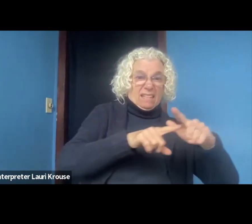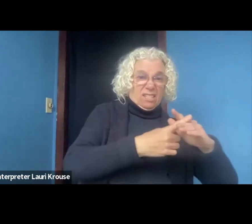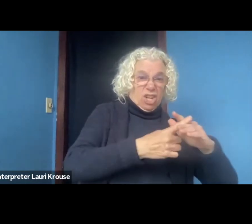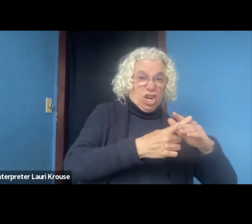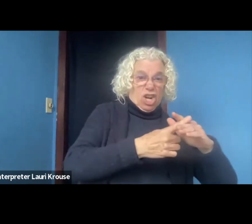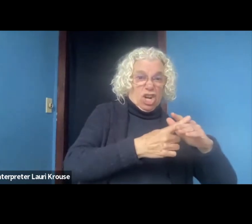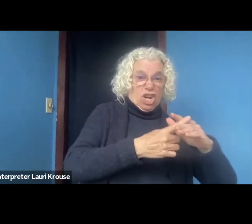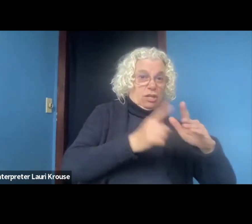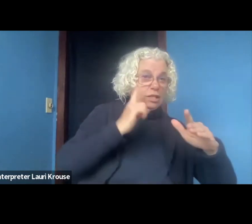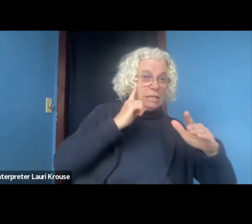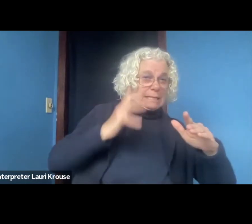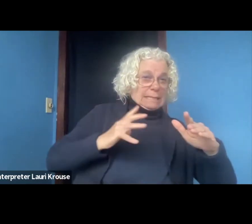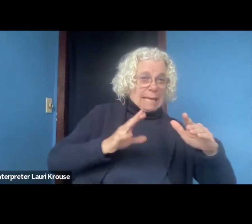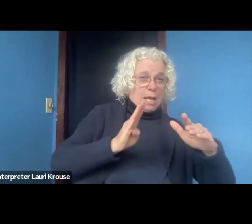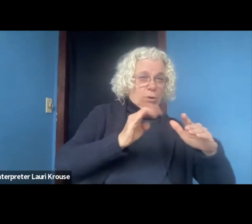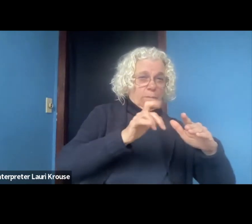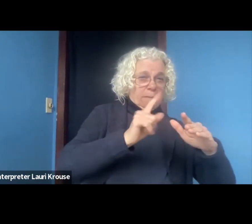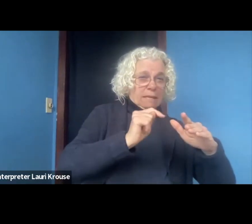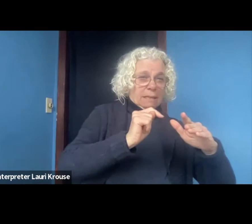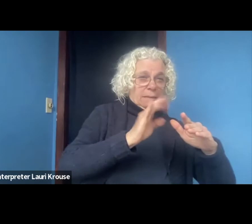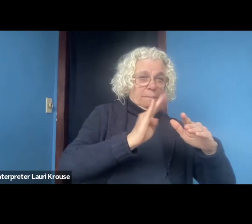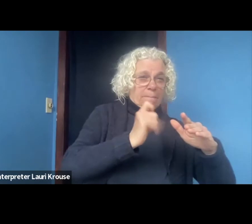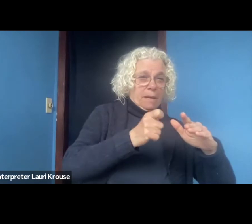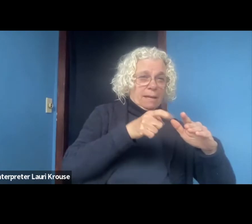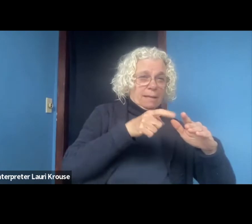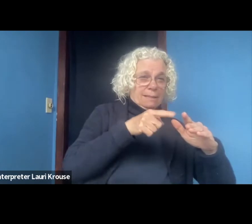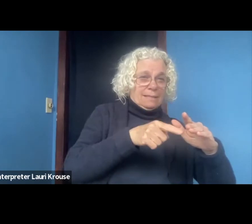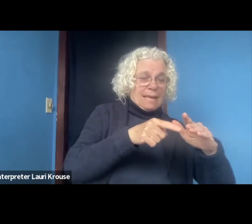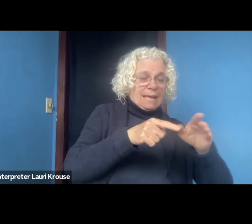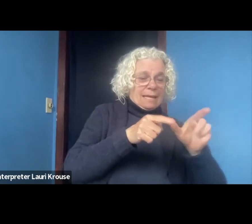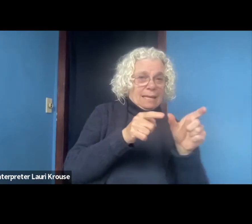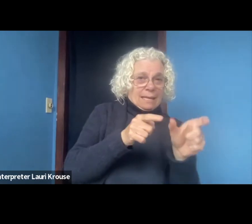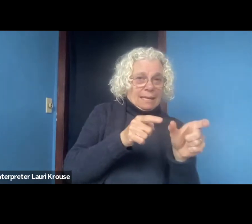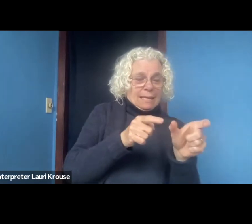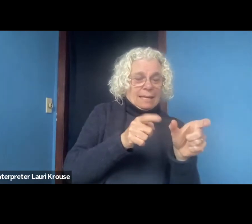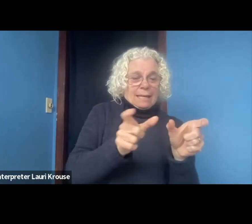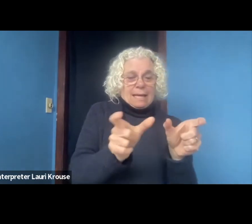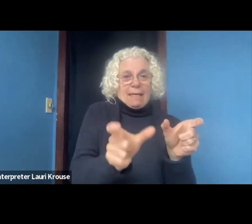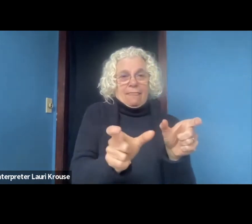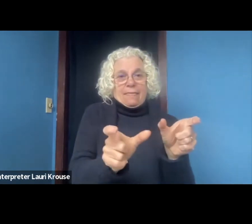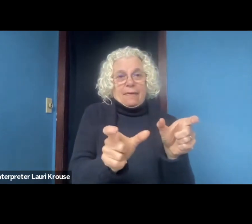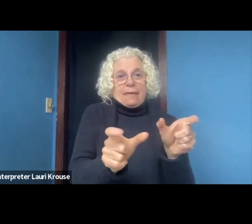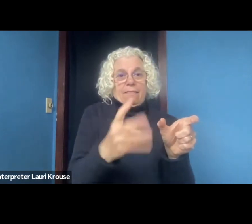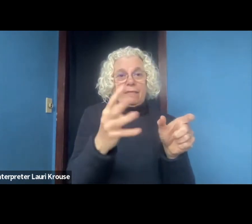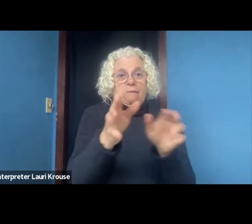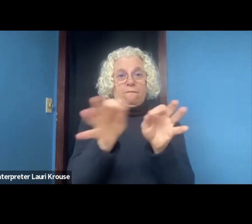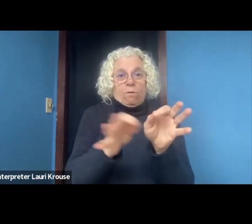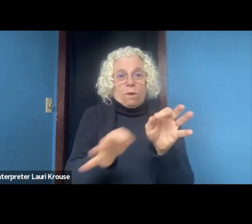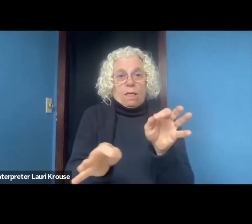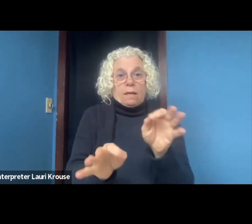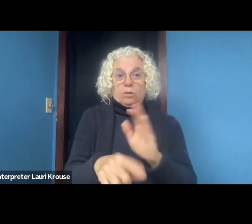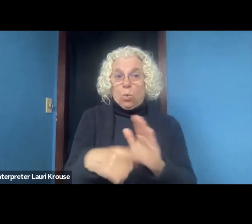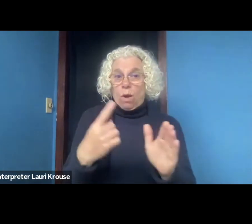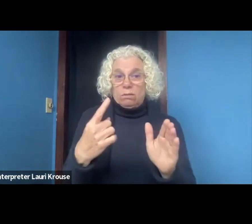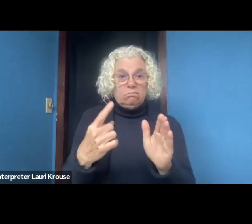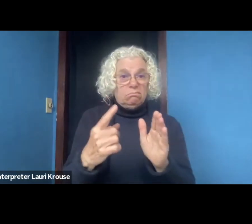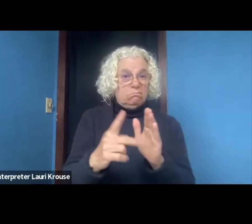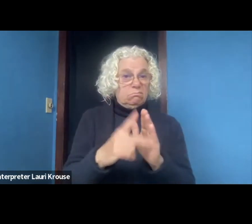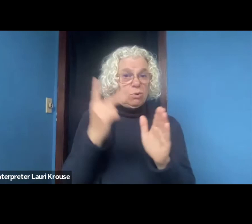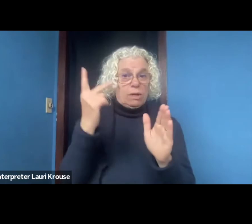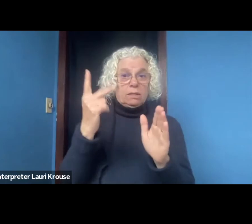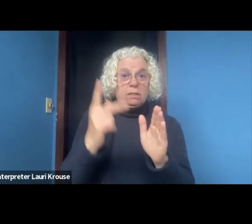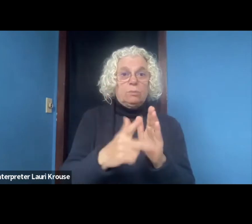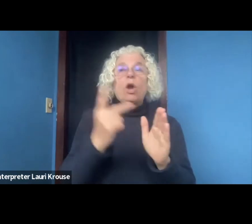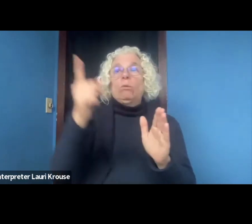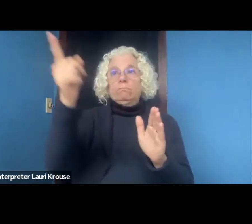someone tell me how many times you want to repeat those 4 lines, and how much of 3 times,